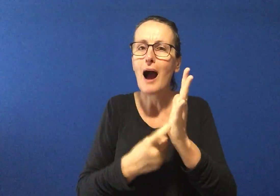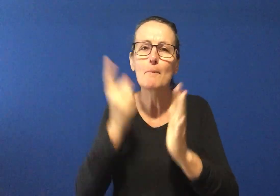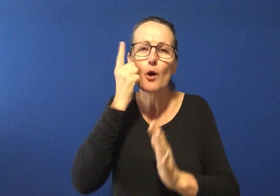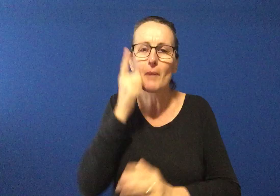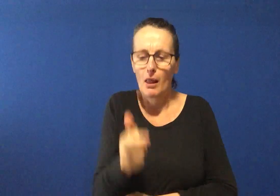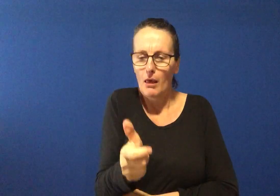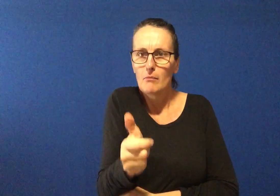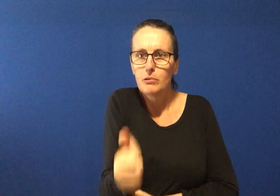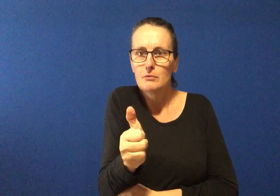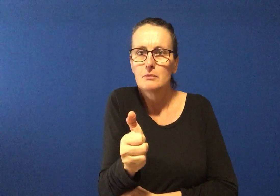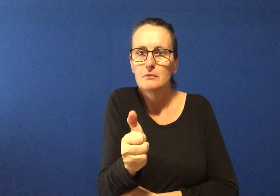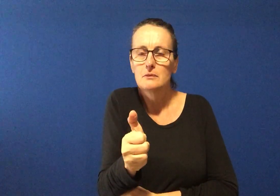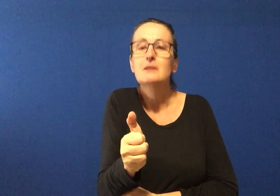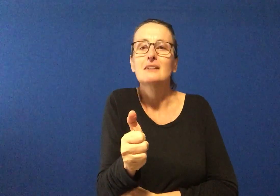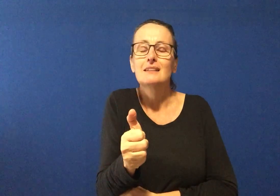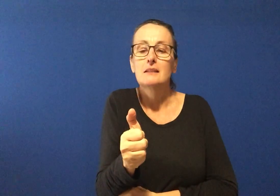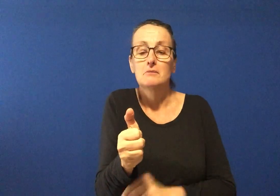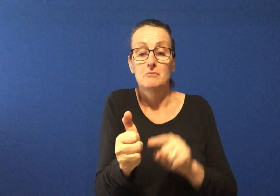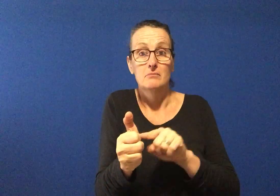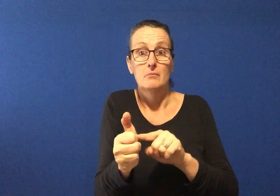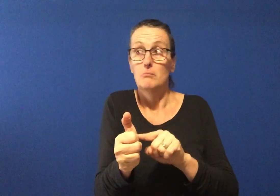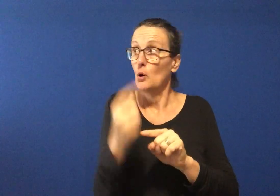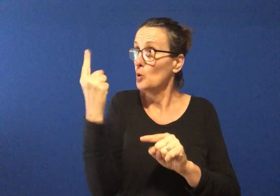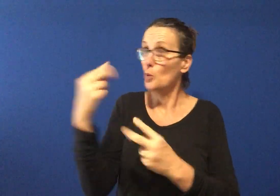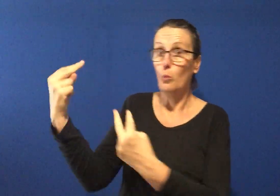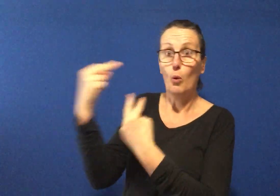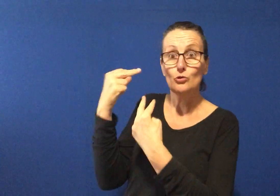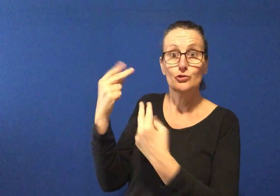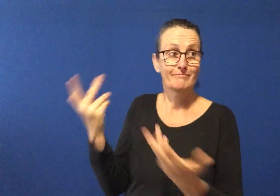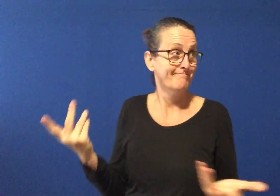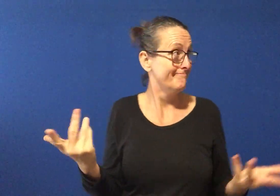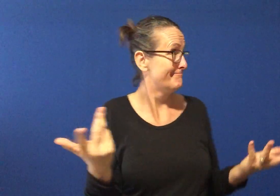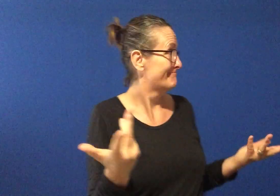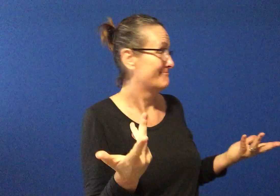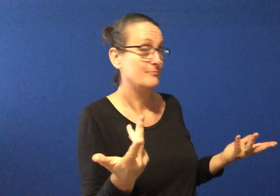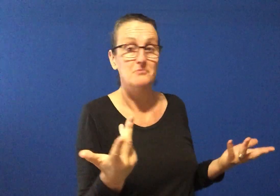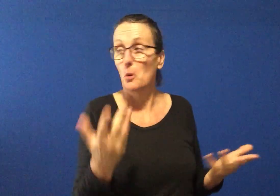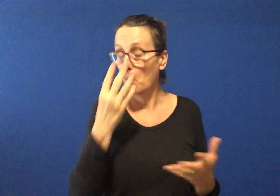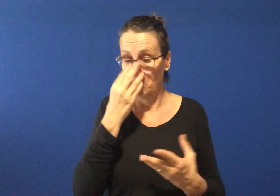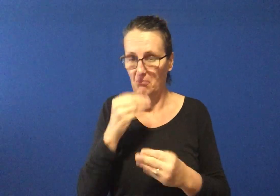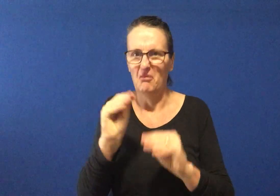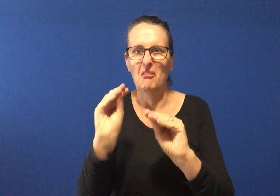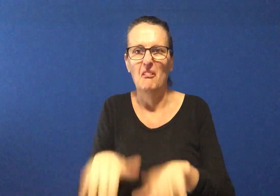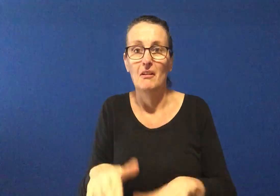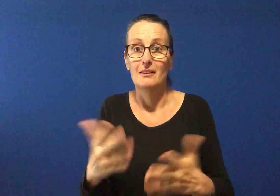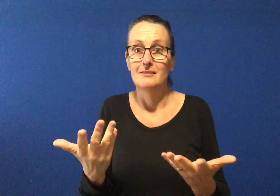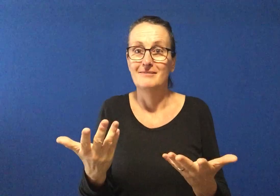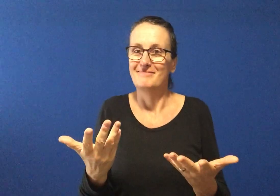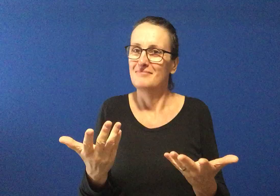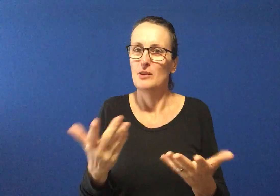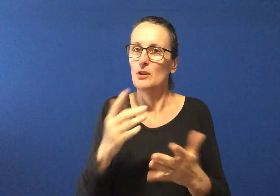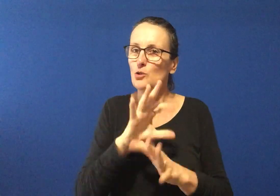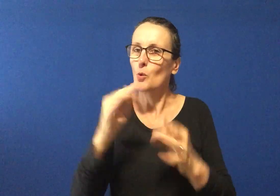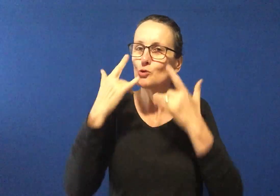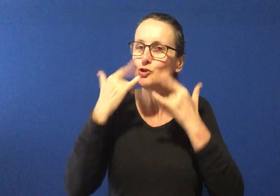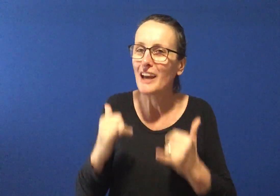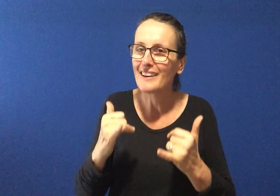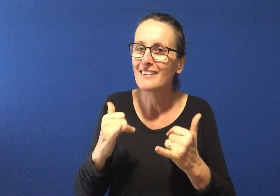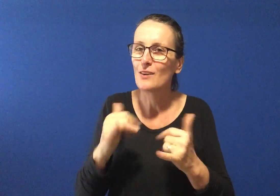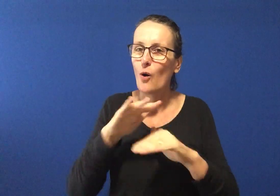COVID marshal, and then often there's no COVID marshal there, or you write it down, you scribble it down. Nobody's really checking it. I think it's just a little bit